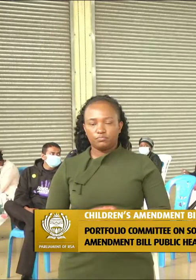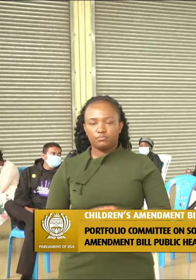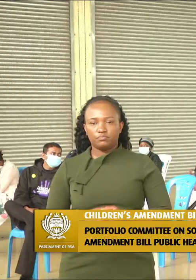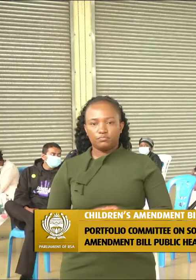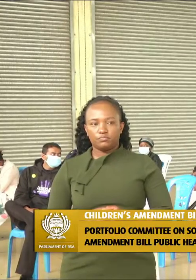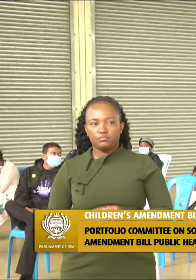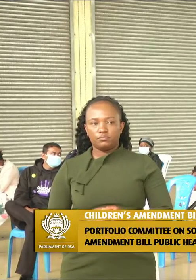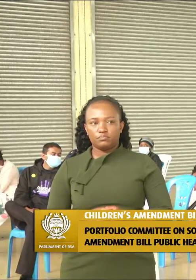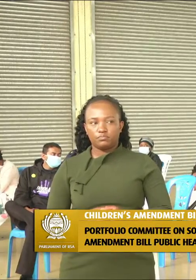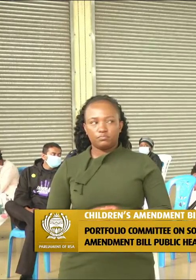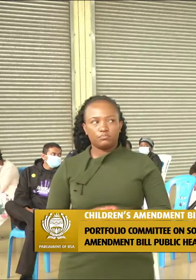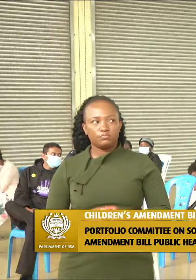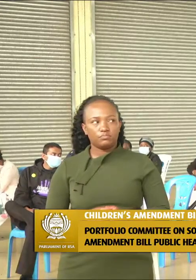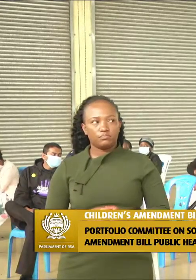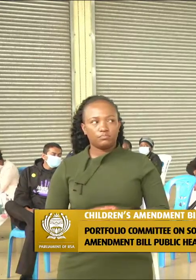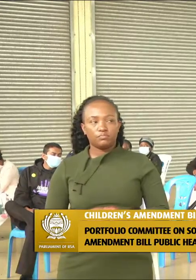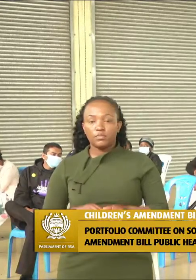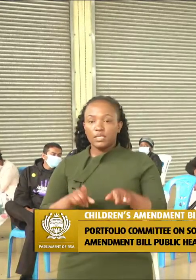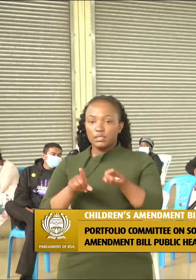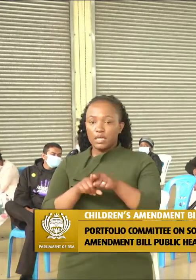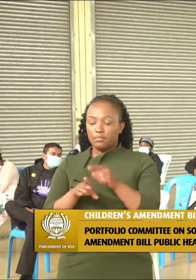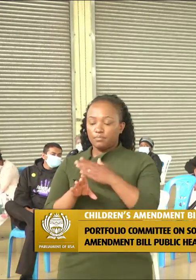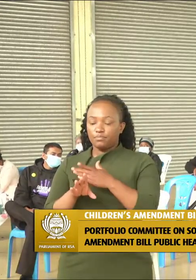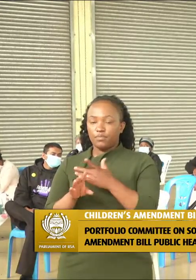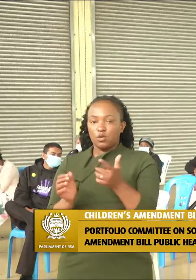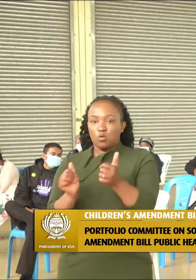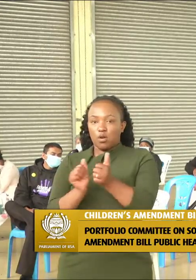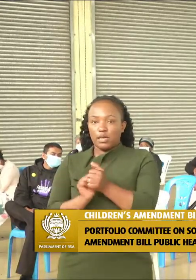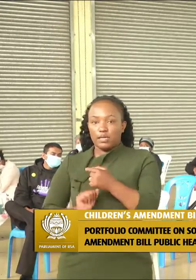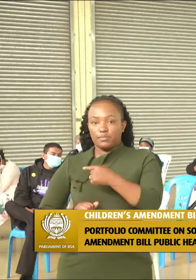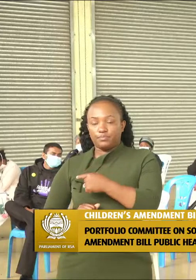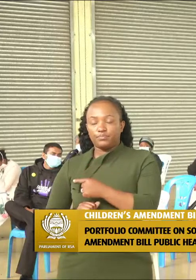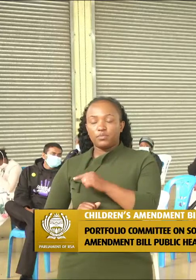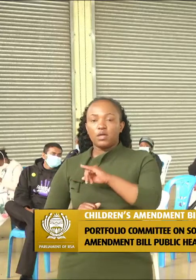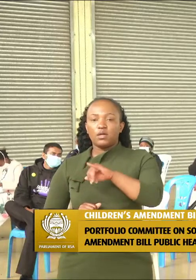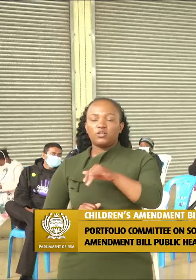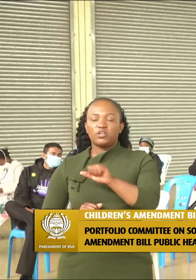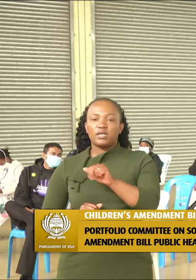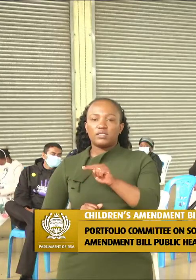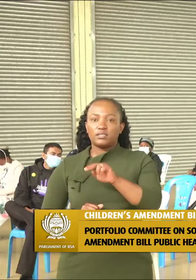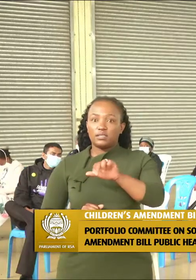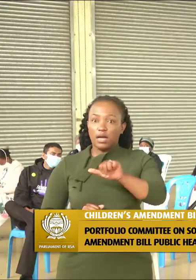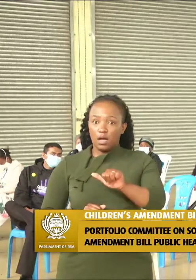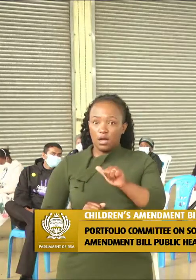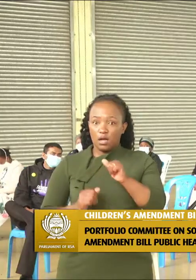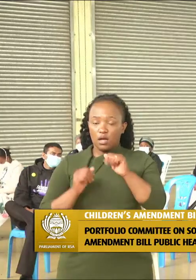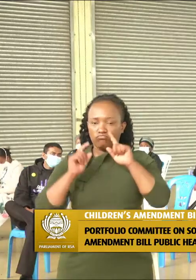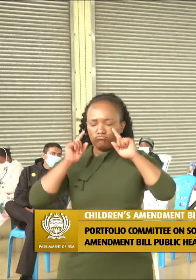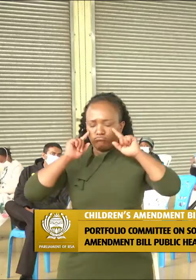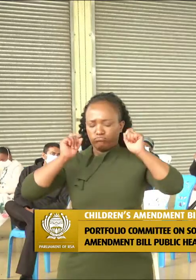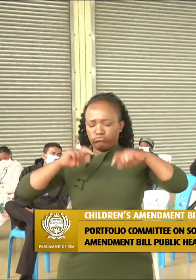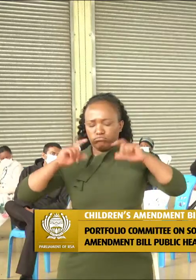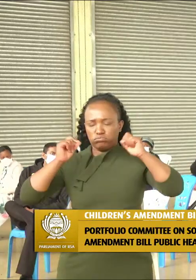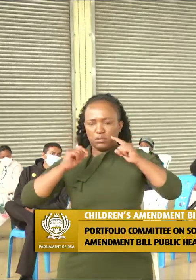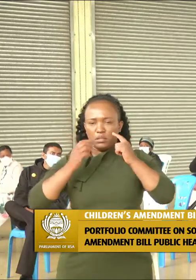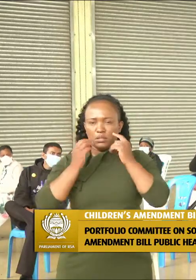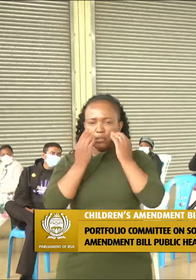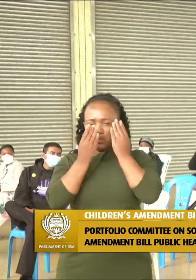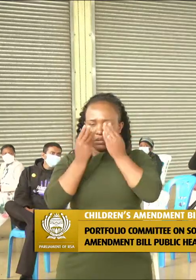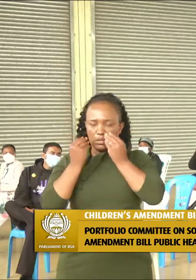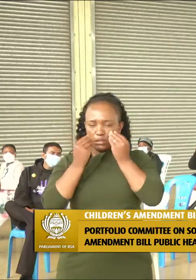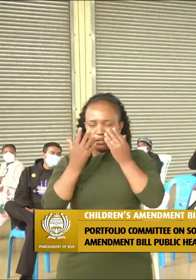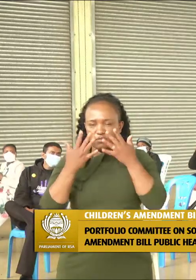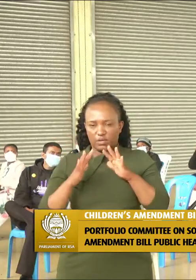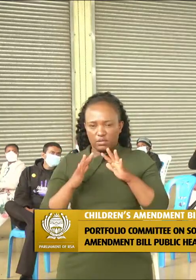ngalenkinga. Like my colleague just now was in tears when he left. I may and will